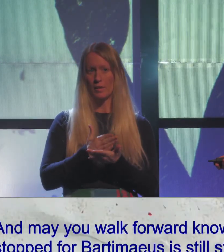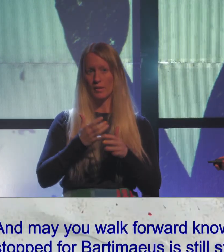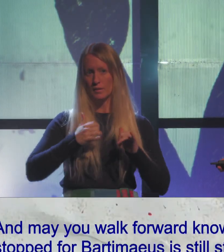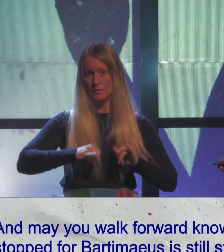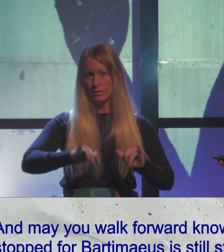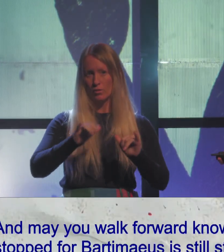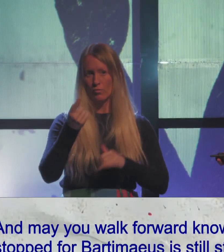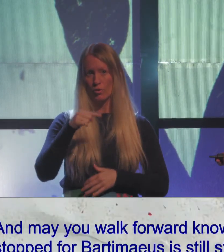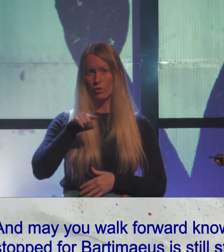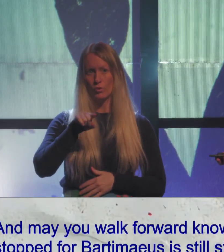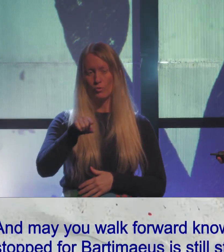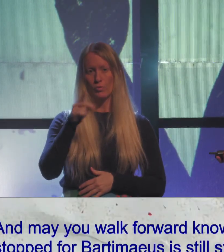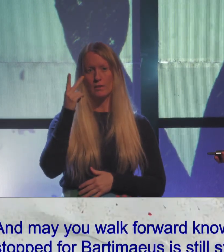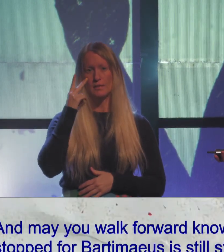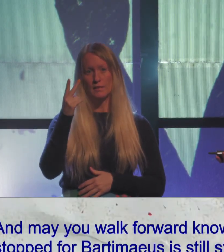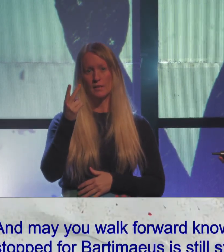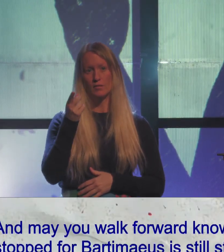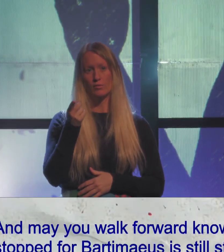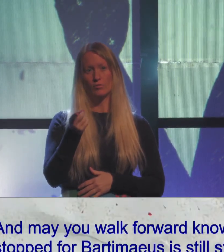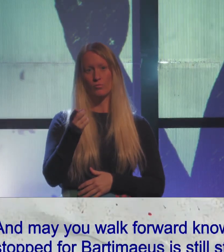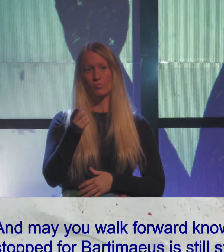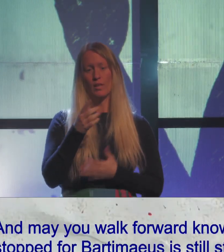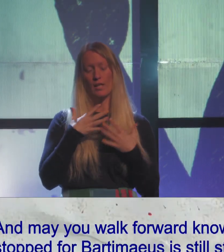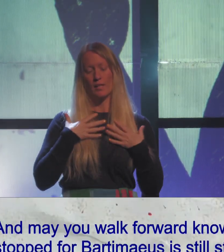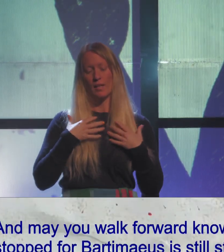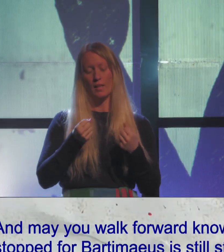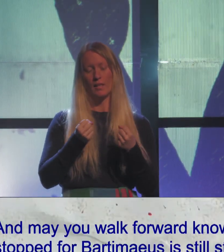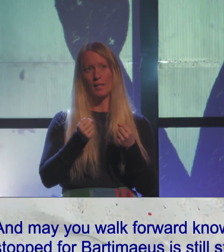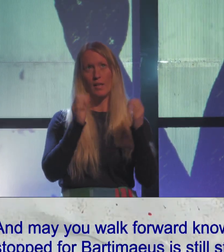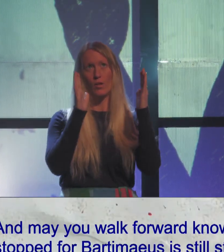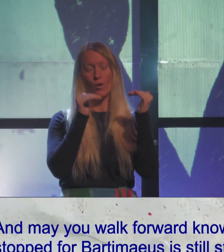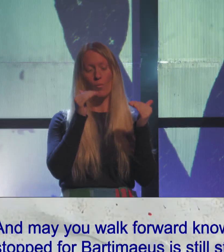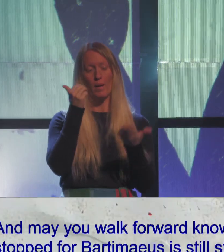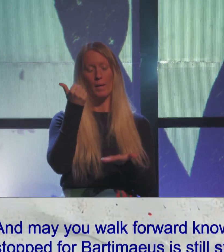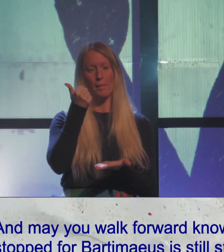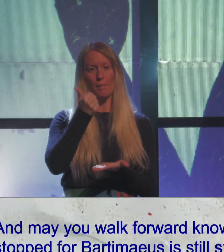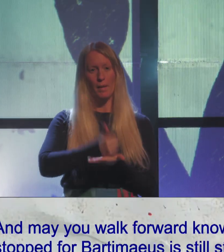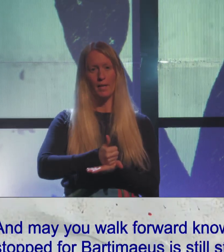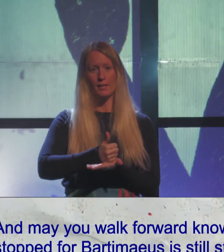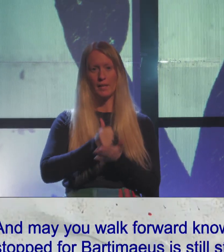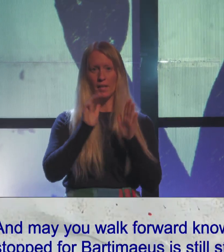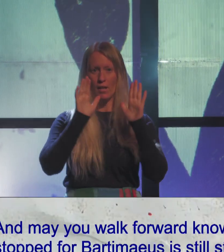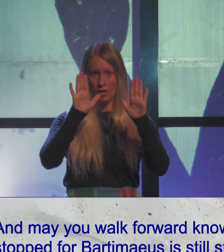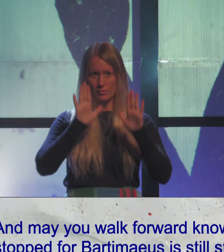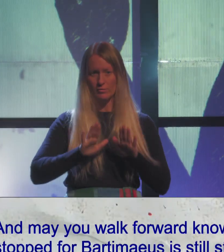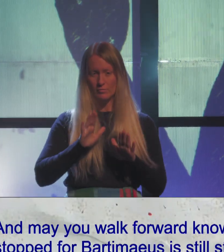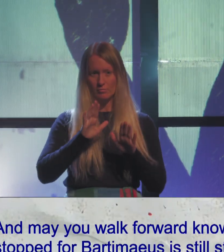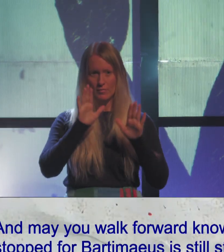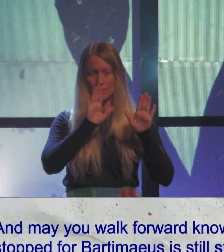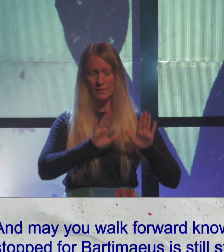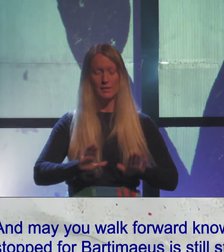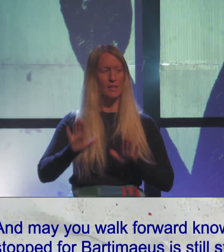calling you into healing and hope. Amen. Everybody have a fabulous Sunday.